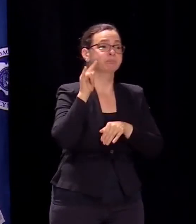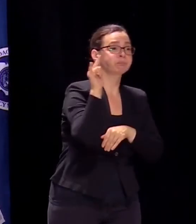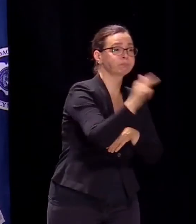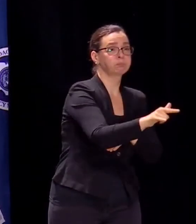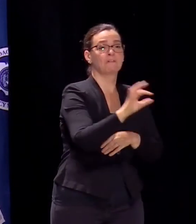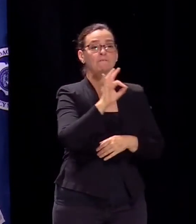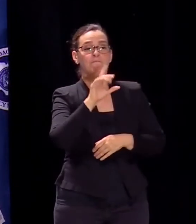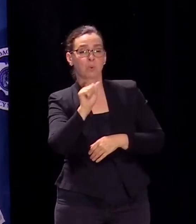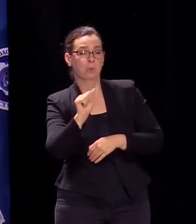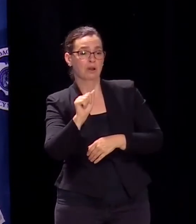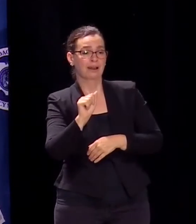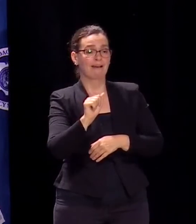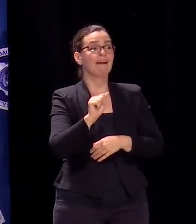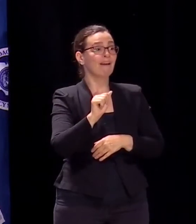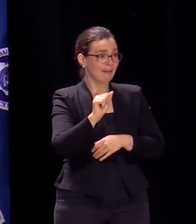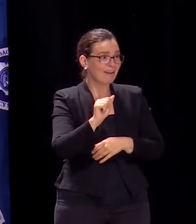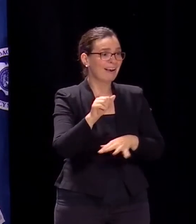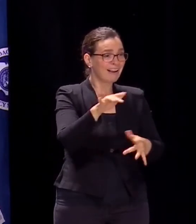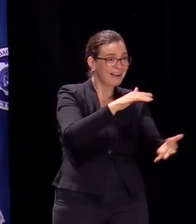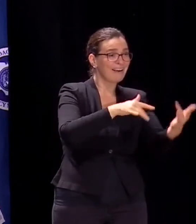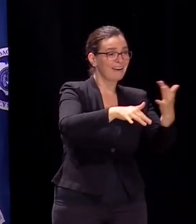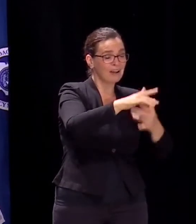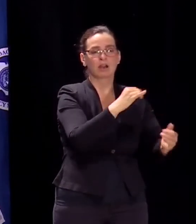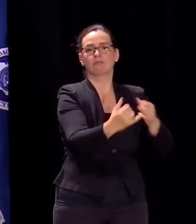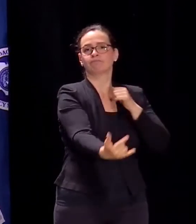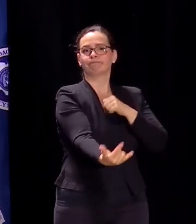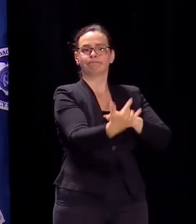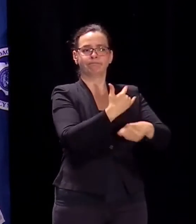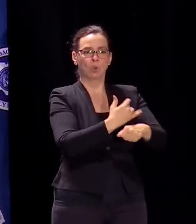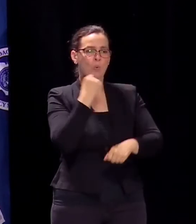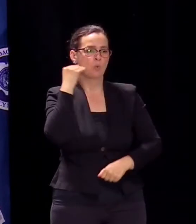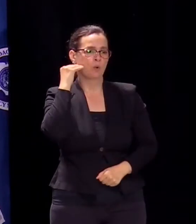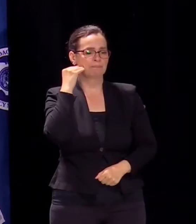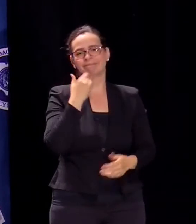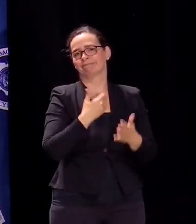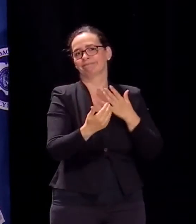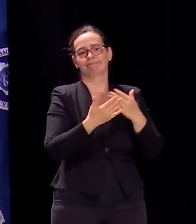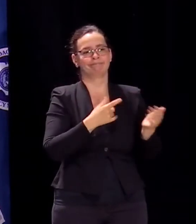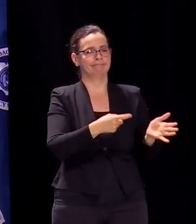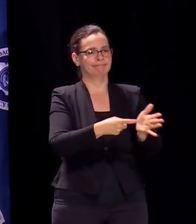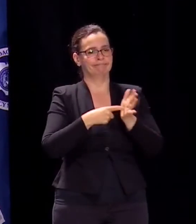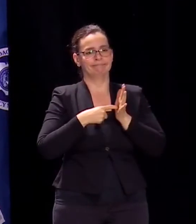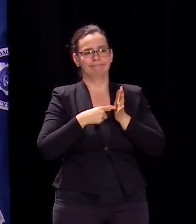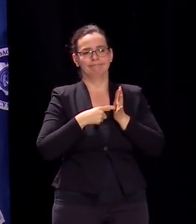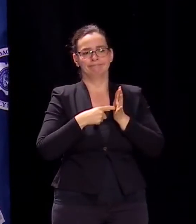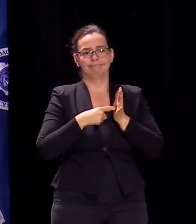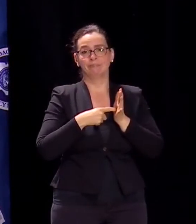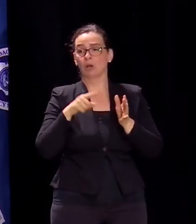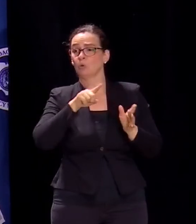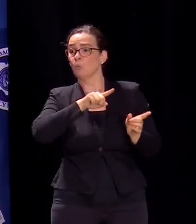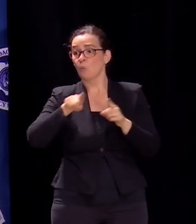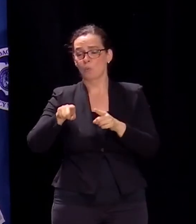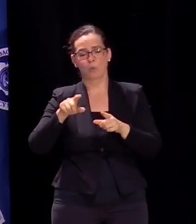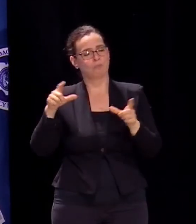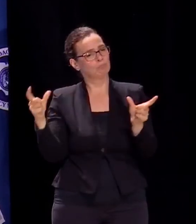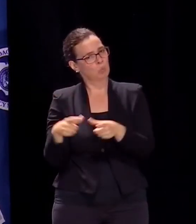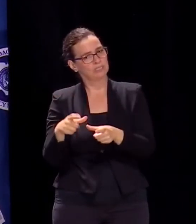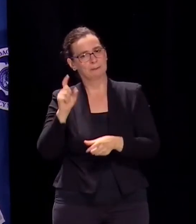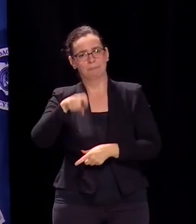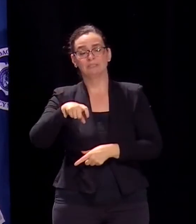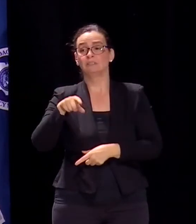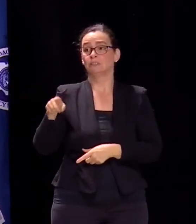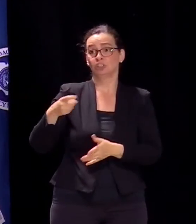executive order. When you come back, 2 weeks quarantine. And if you got time at work to take, that's fine, but you got to work that out with your